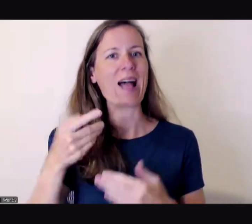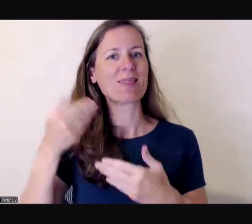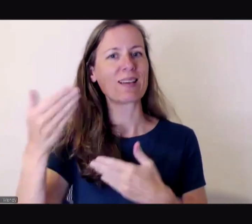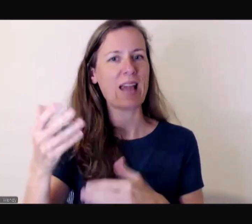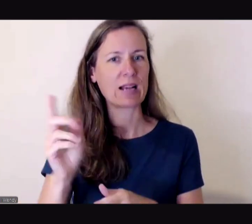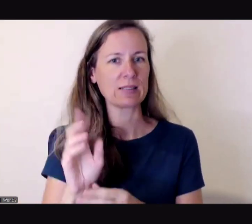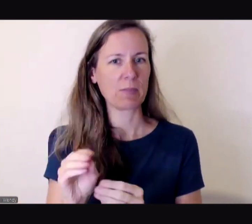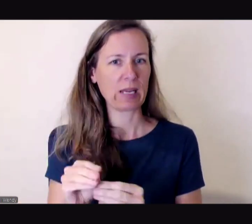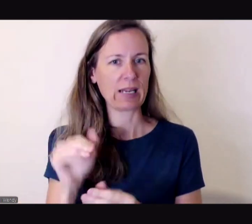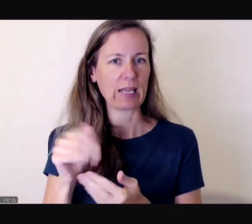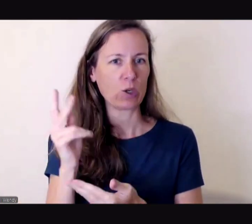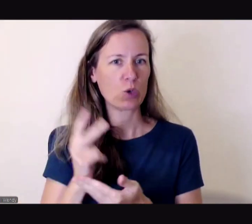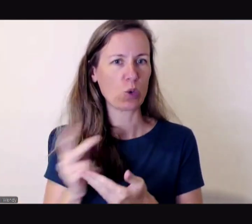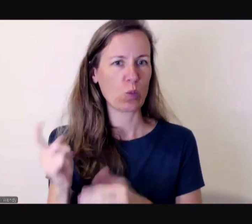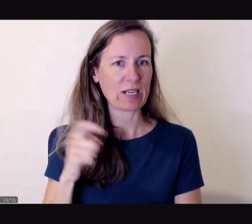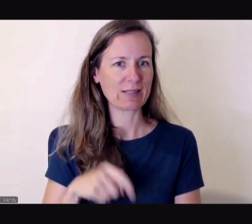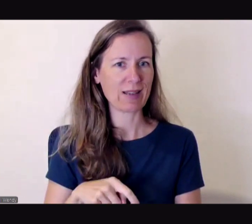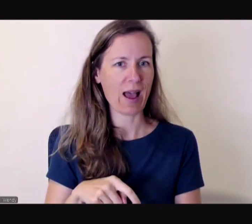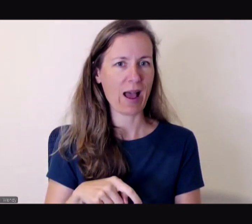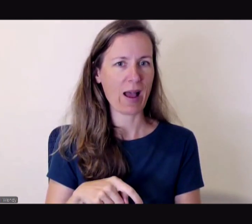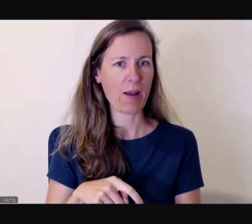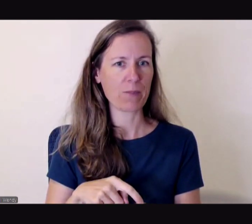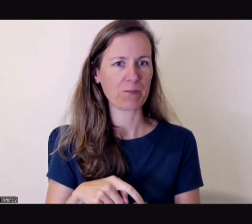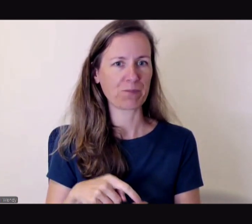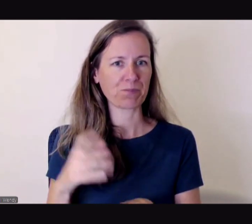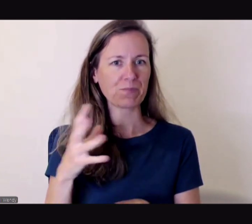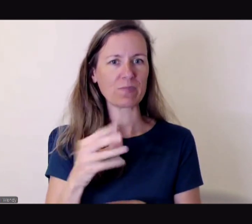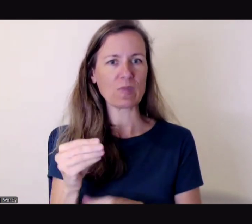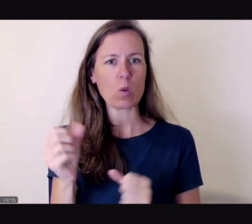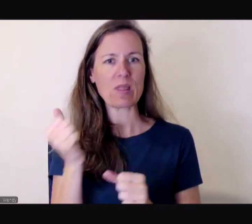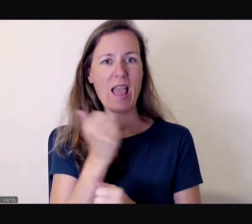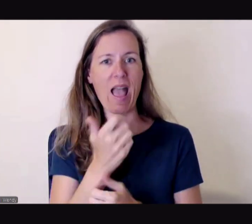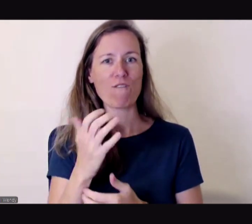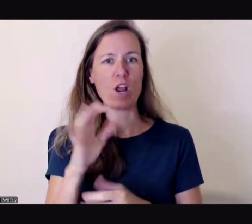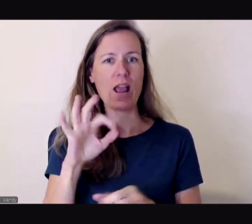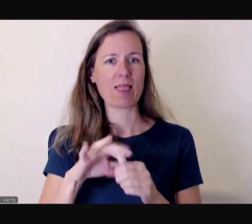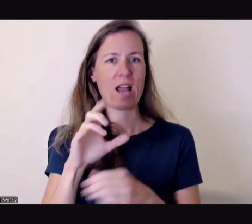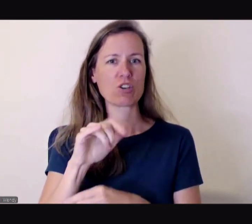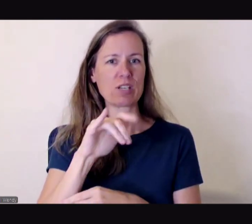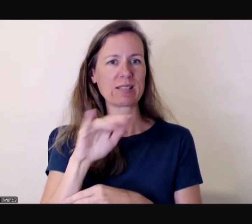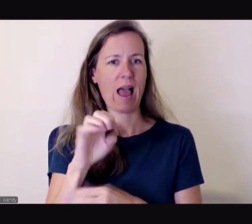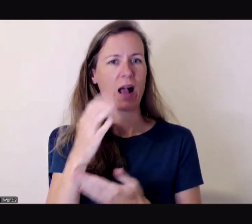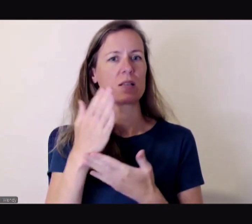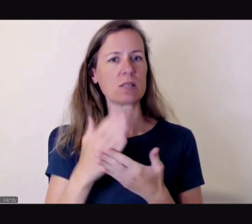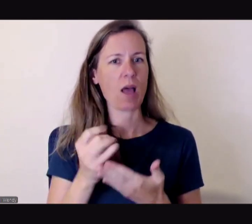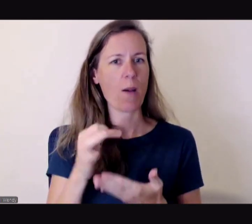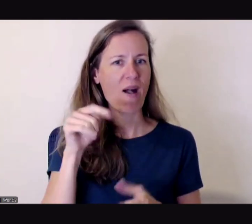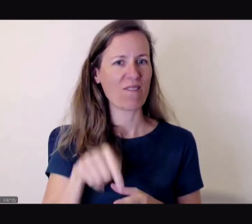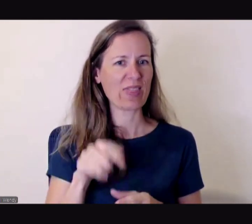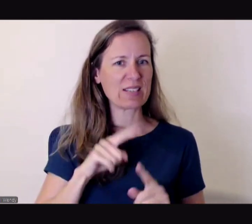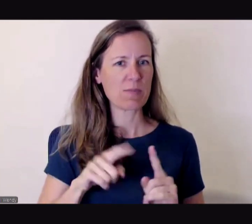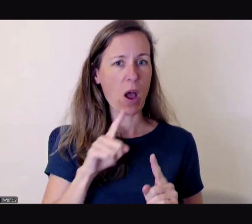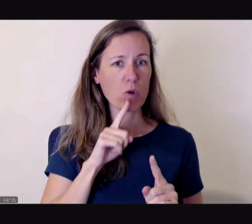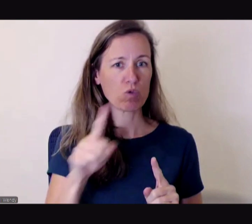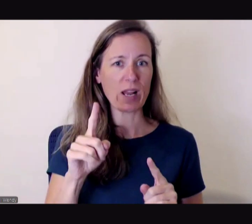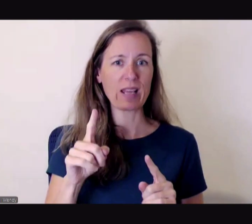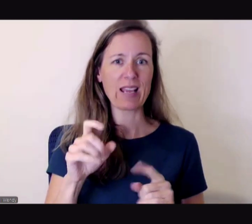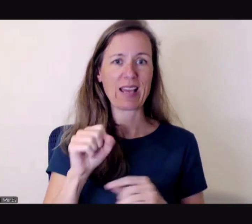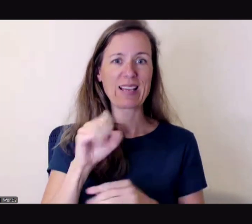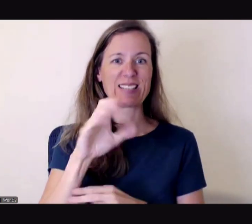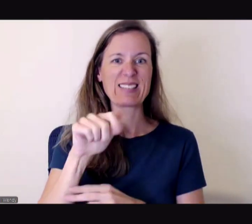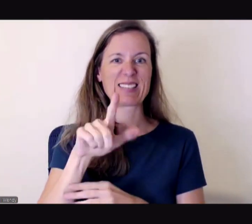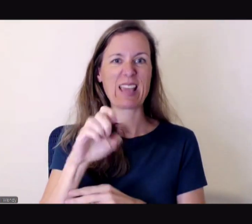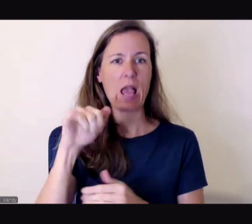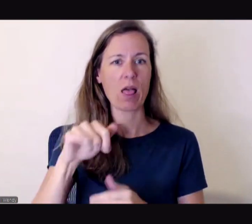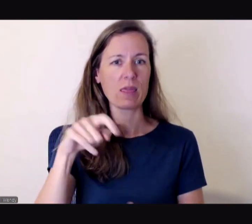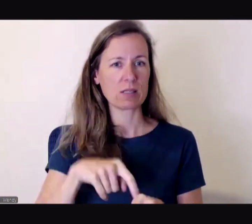charts. And with each instance came a slew of messages from concerned residents. And no matter how responsive we were, the flames just